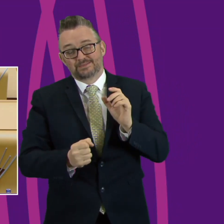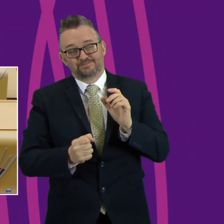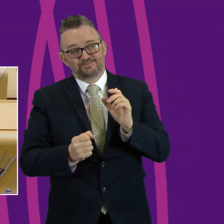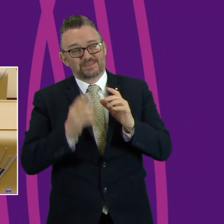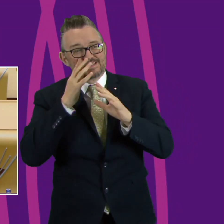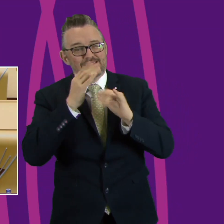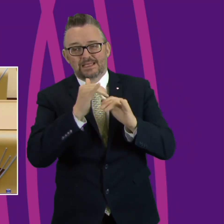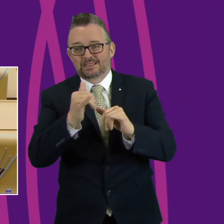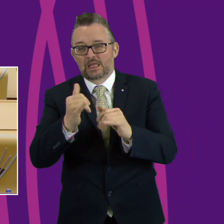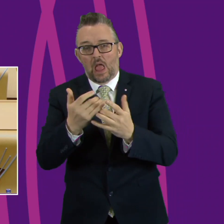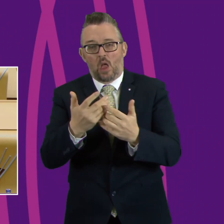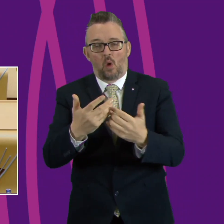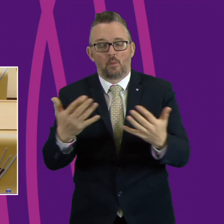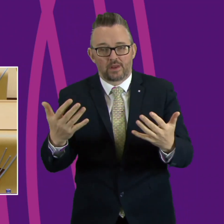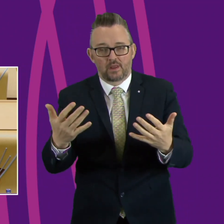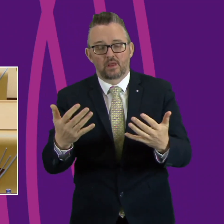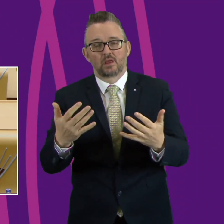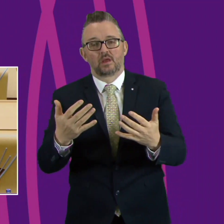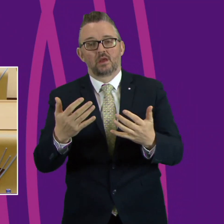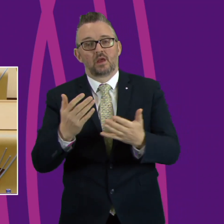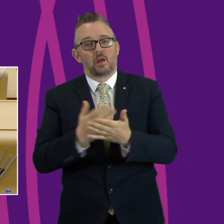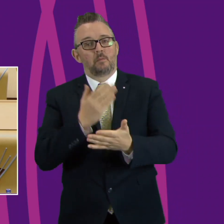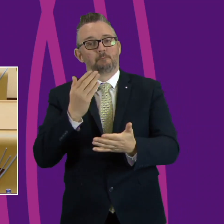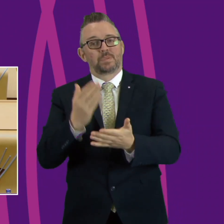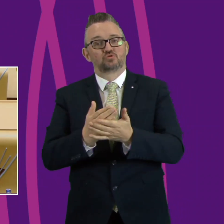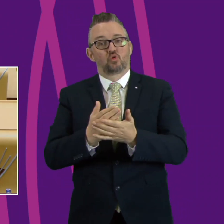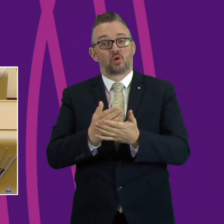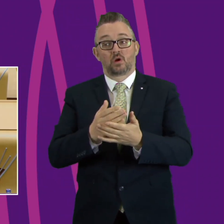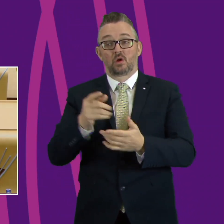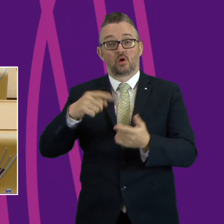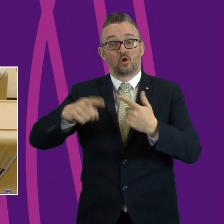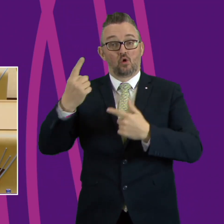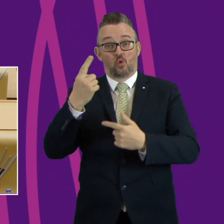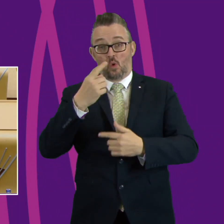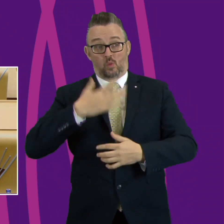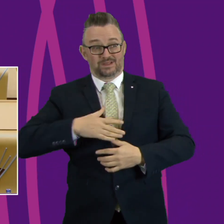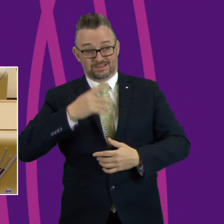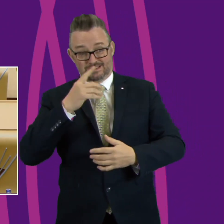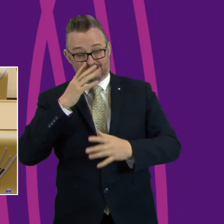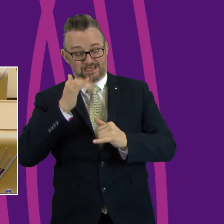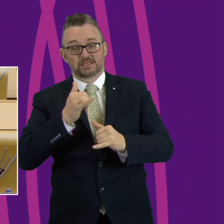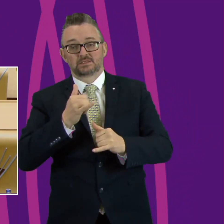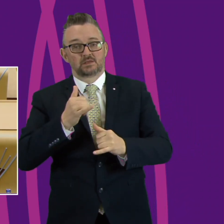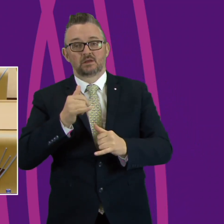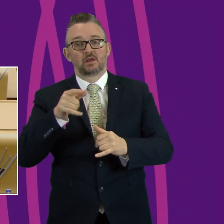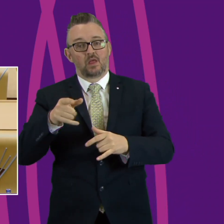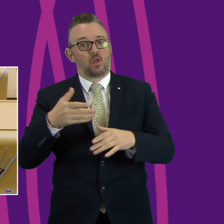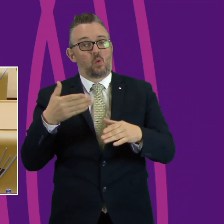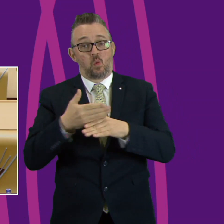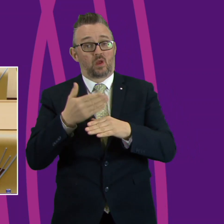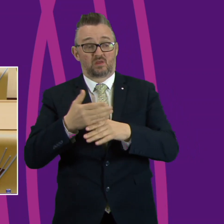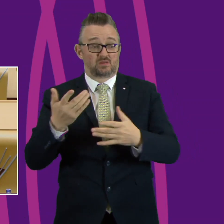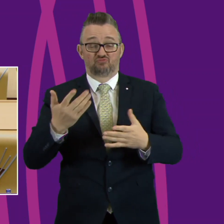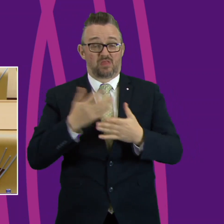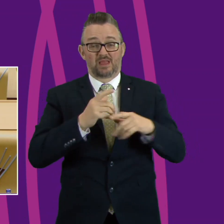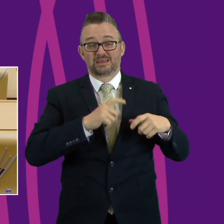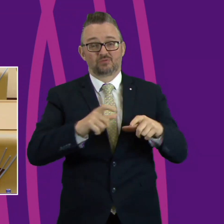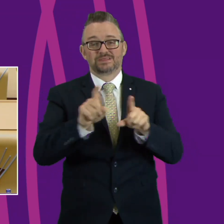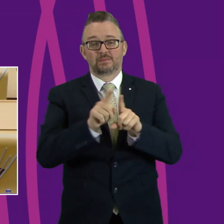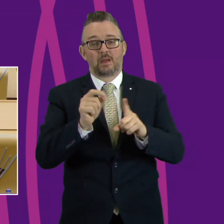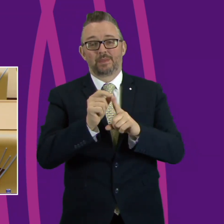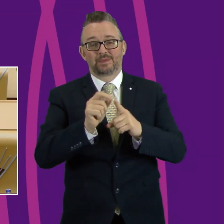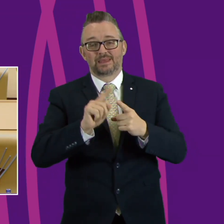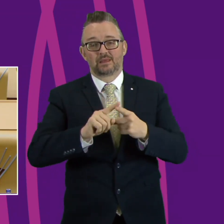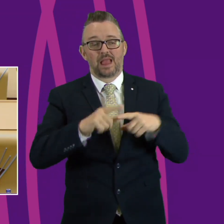the exercise of making sure that the demand is flowing through for that testing is a piece of work that continues a bit like PPE all